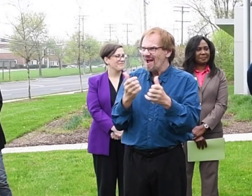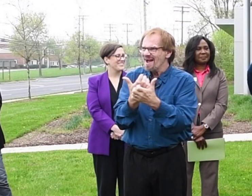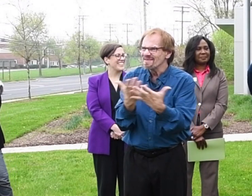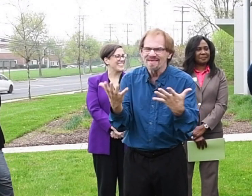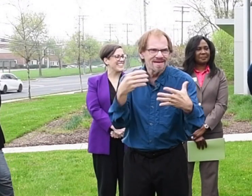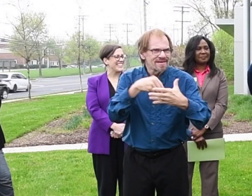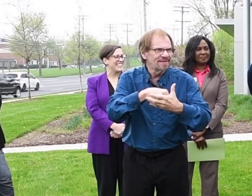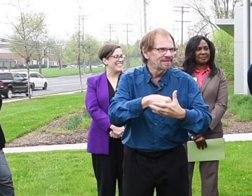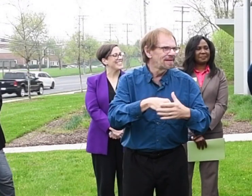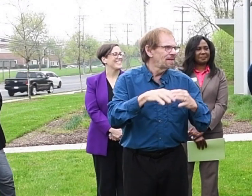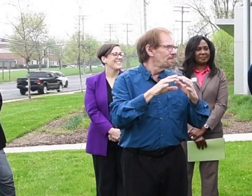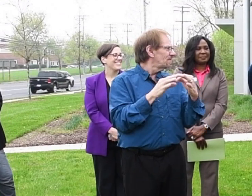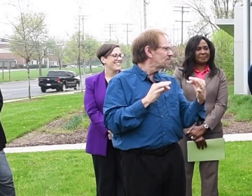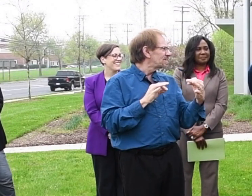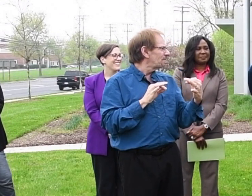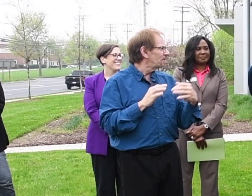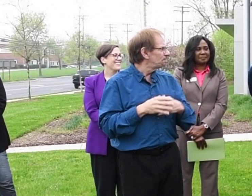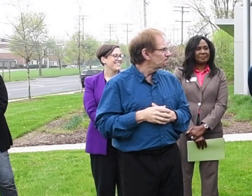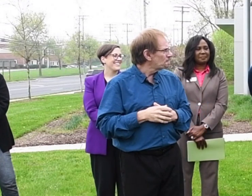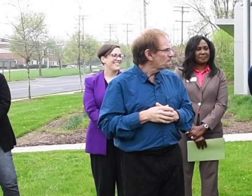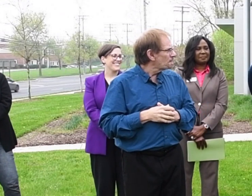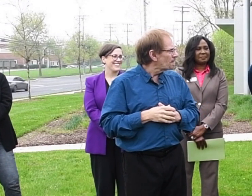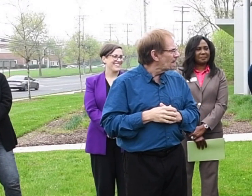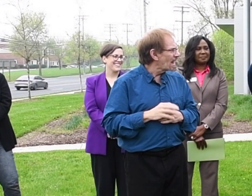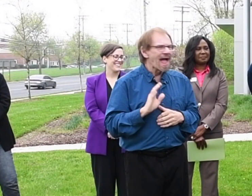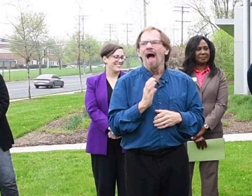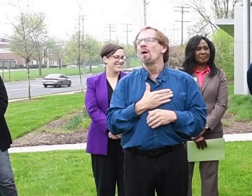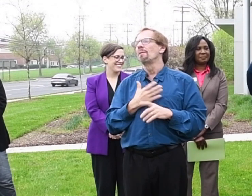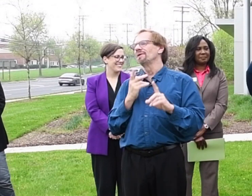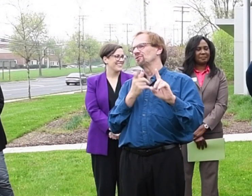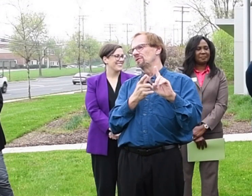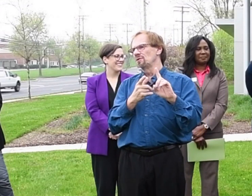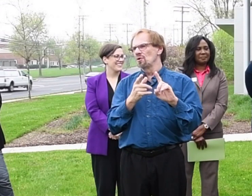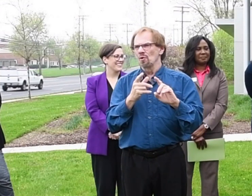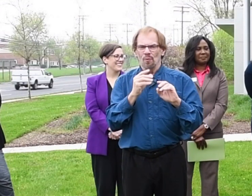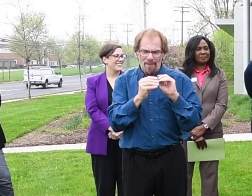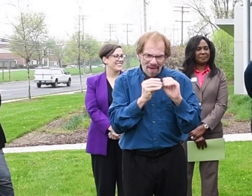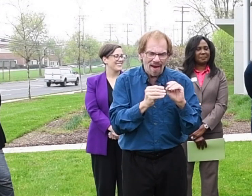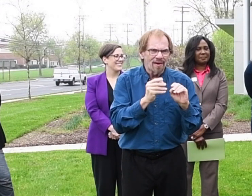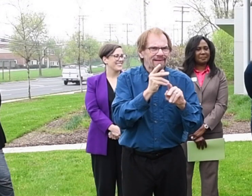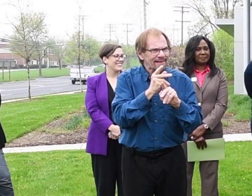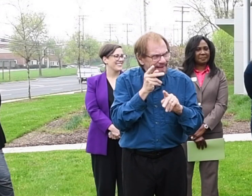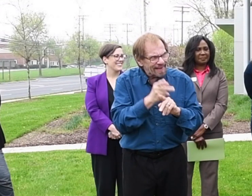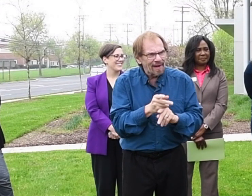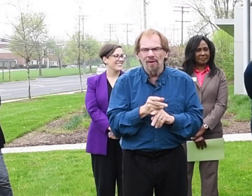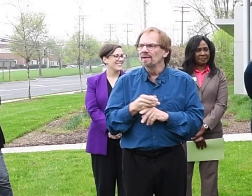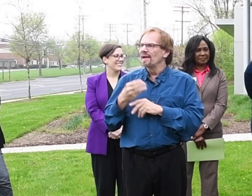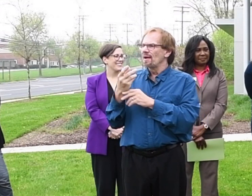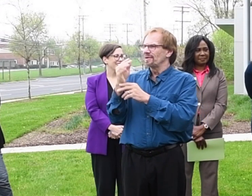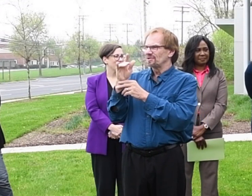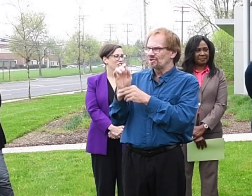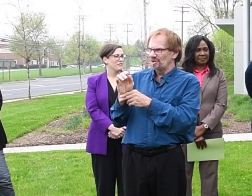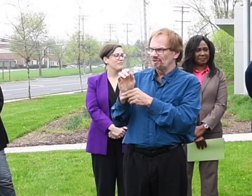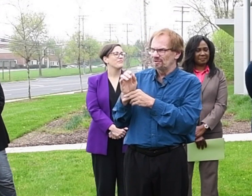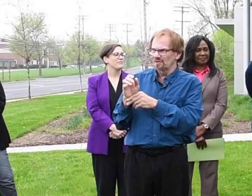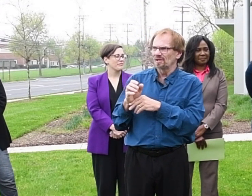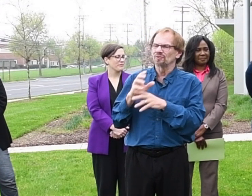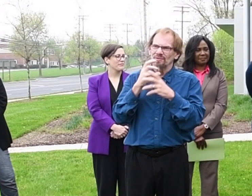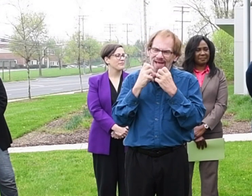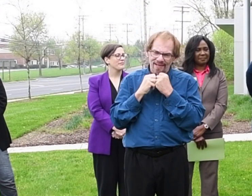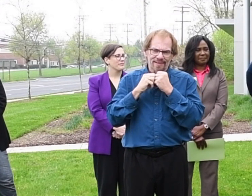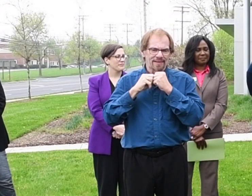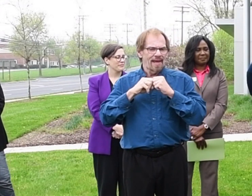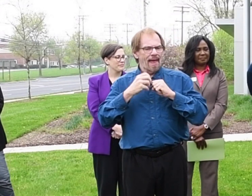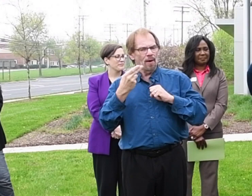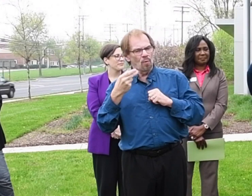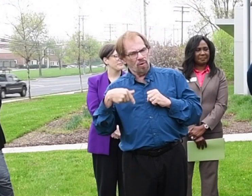statement, which is amazing to me. So our mission is to repair and care for the Elkridge Heritage Society's headquarters, the Brumball House,